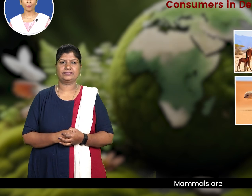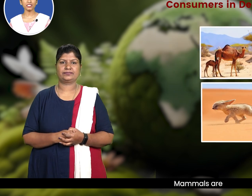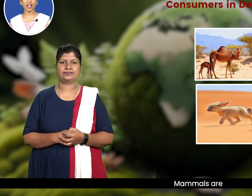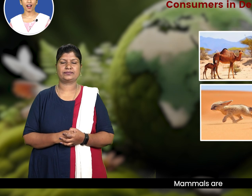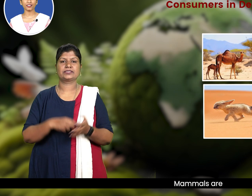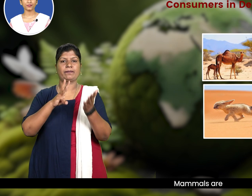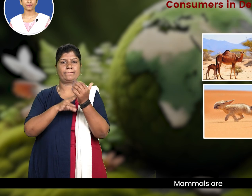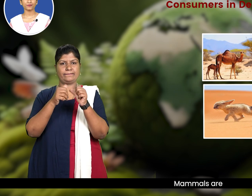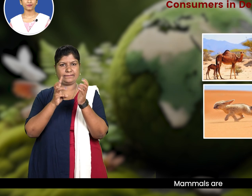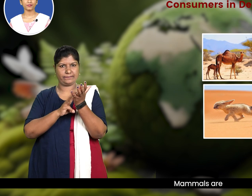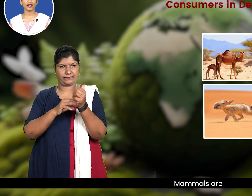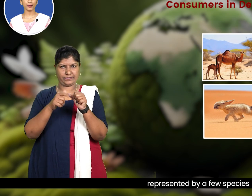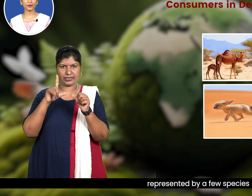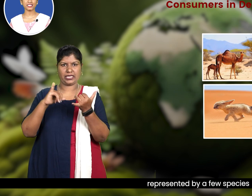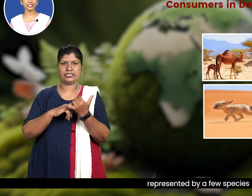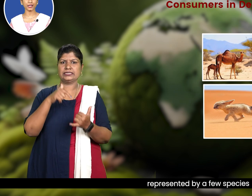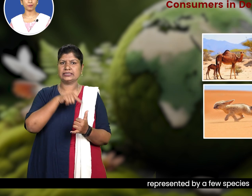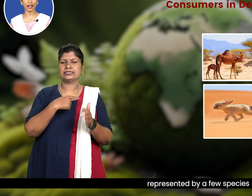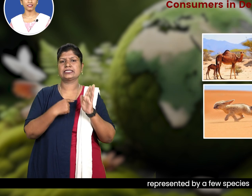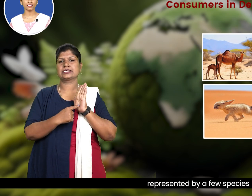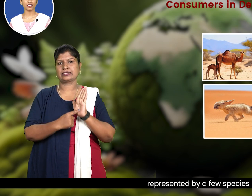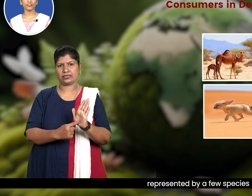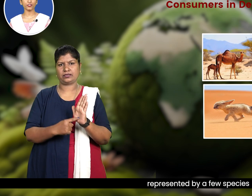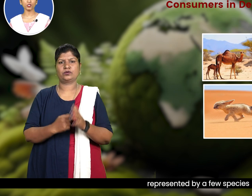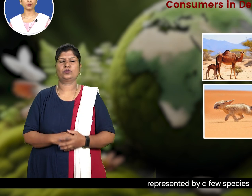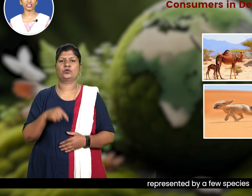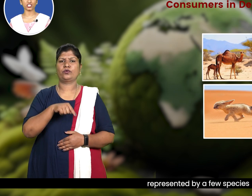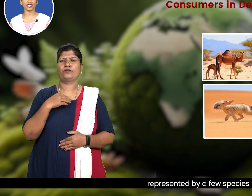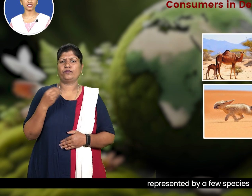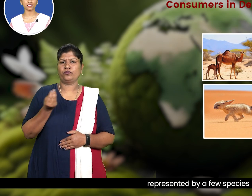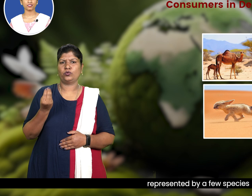Mammals are represented by a few species